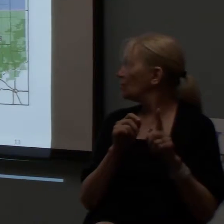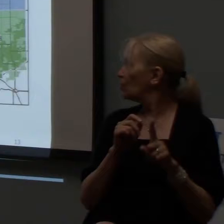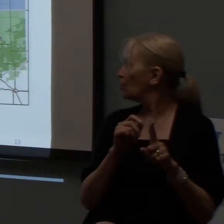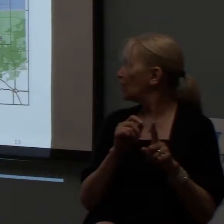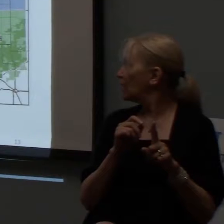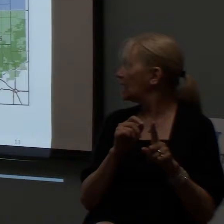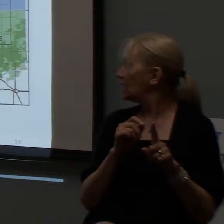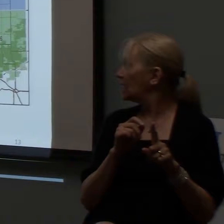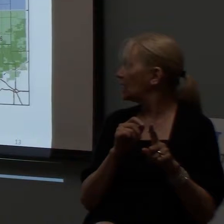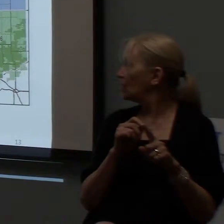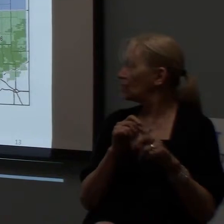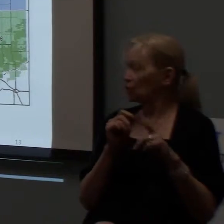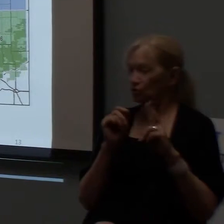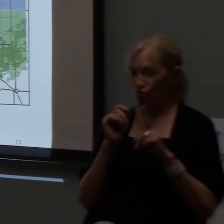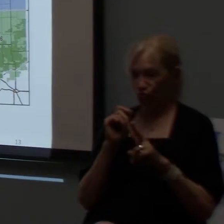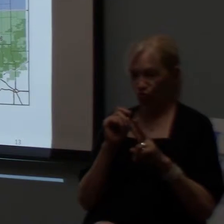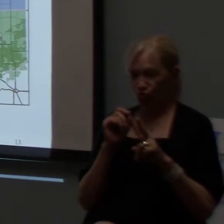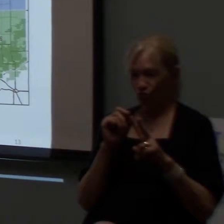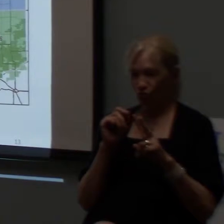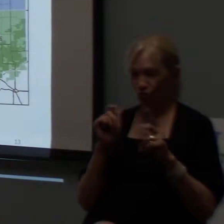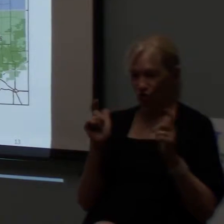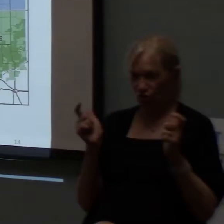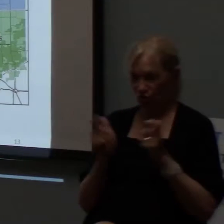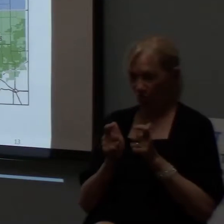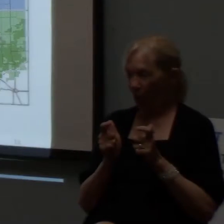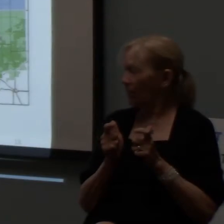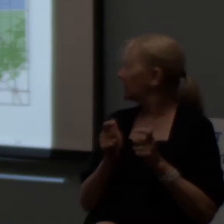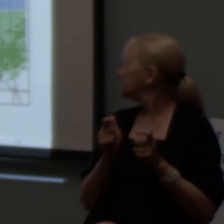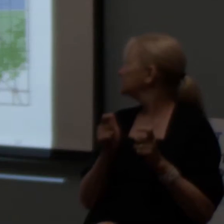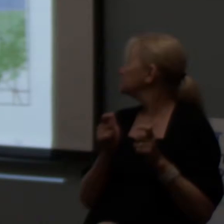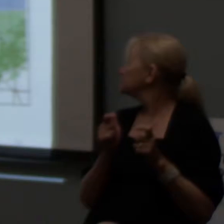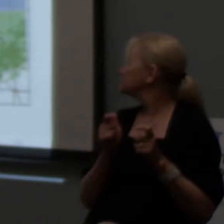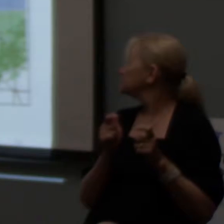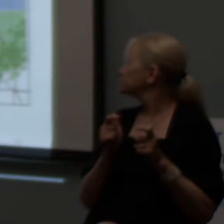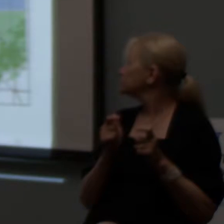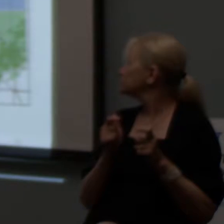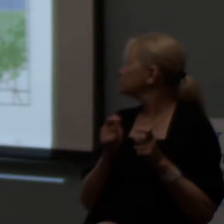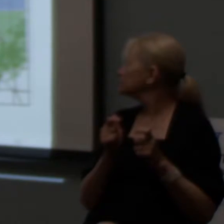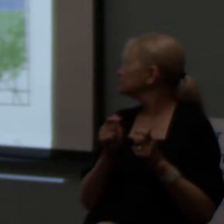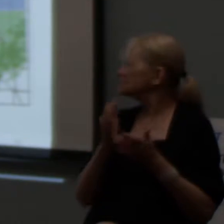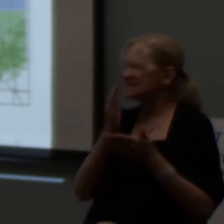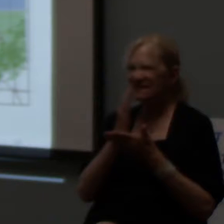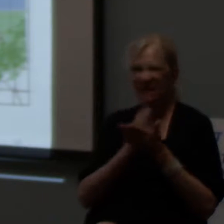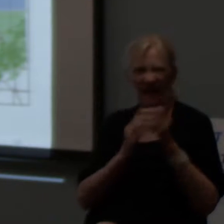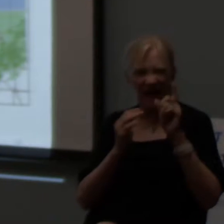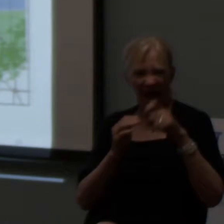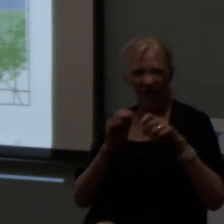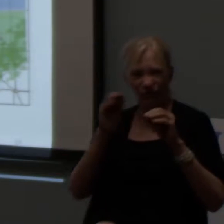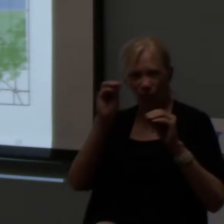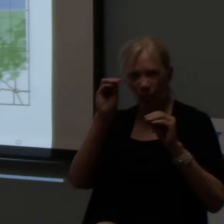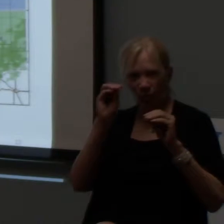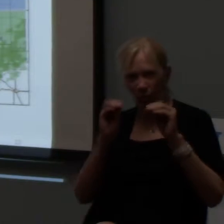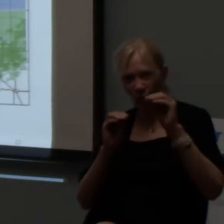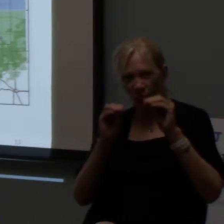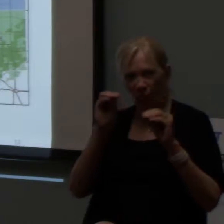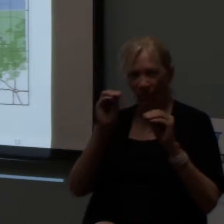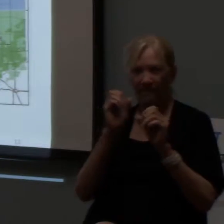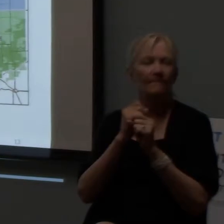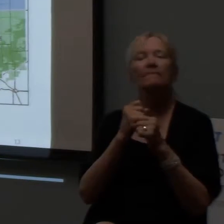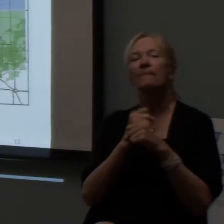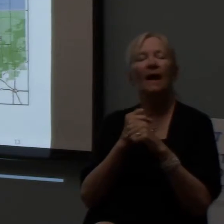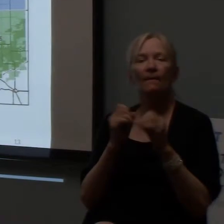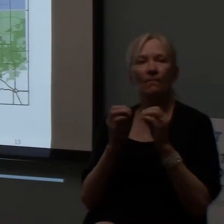population, and District 2 has the smallest population, so some population will have to move to make them